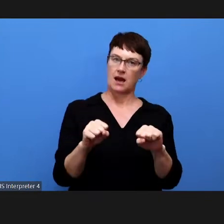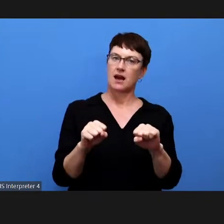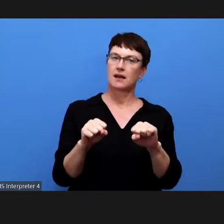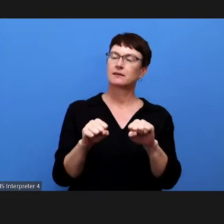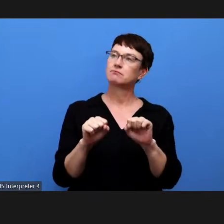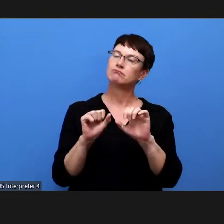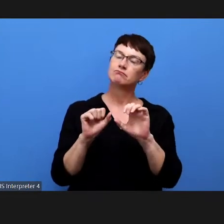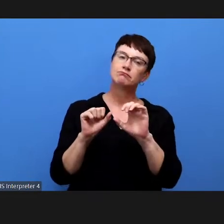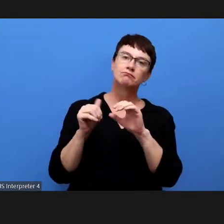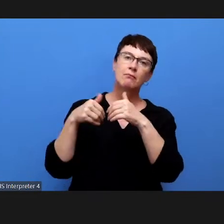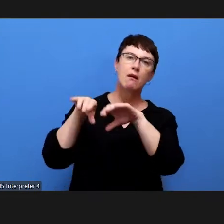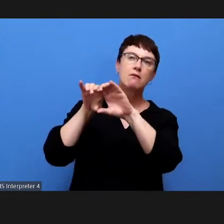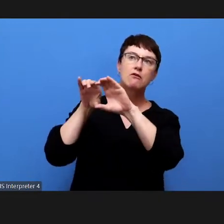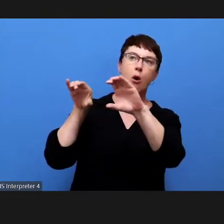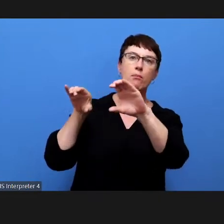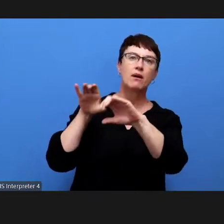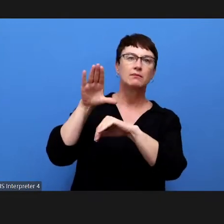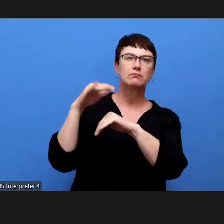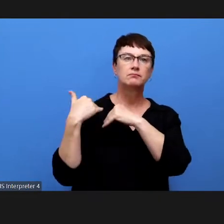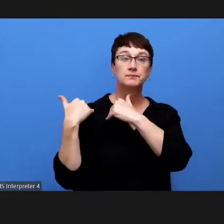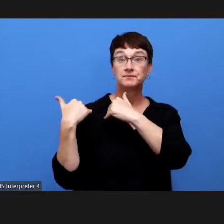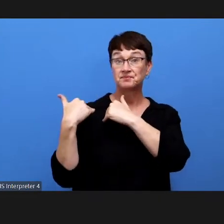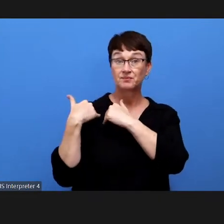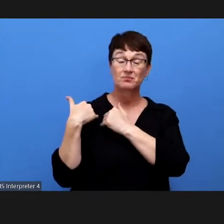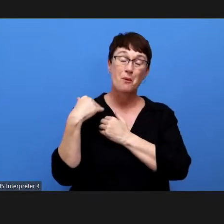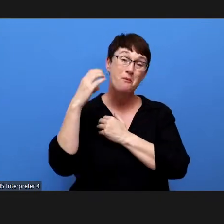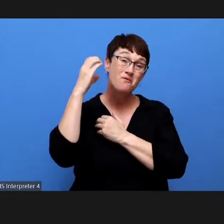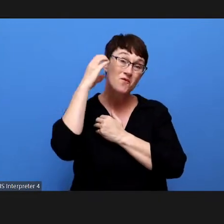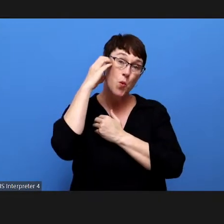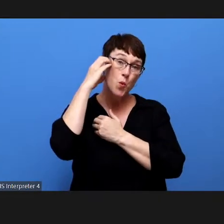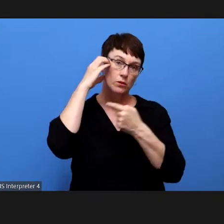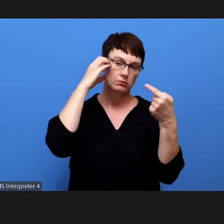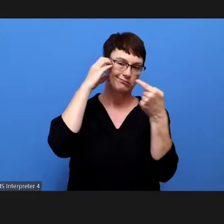We think that it's also important to emphasize on